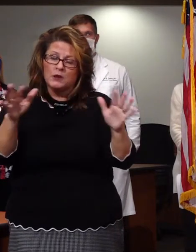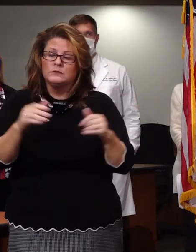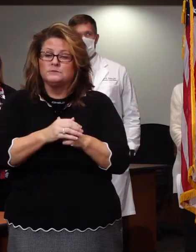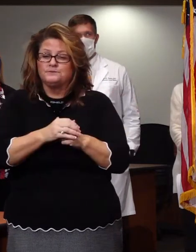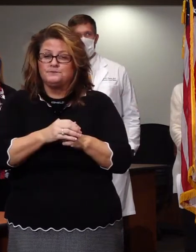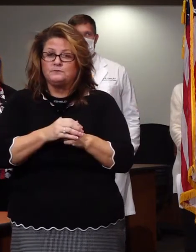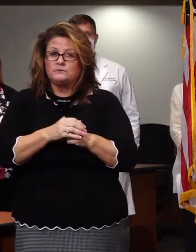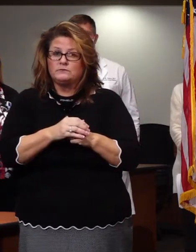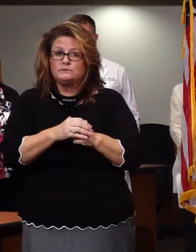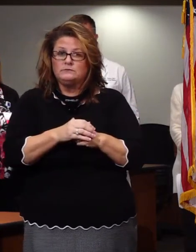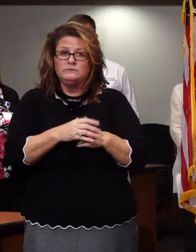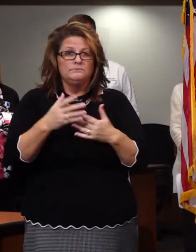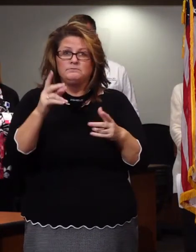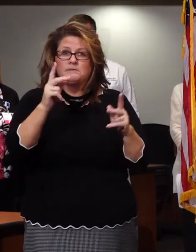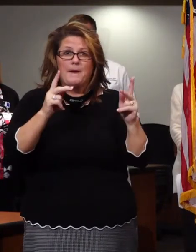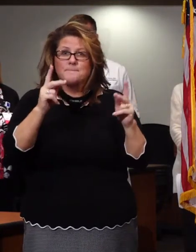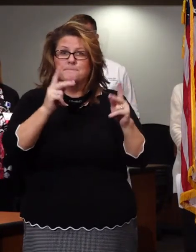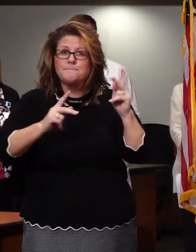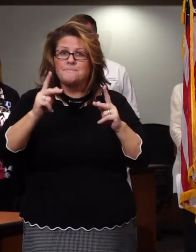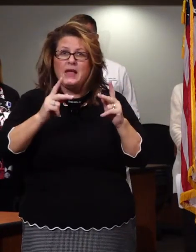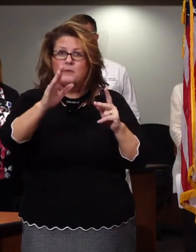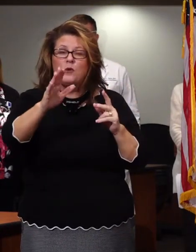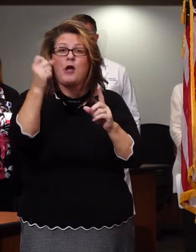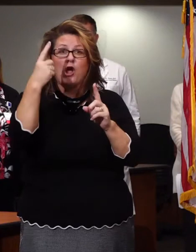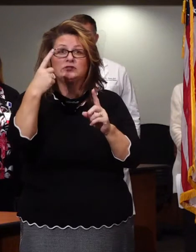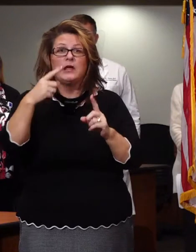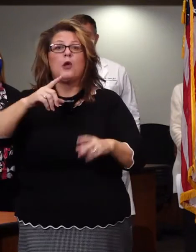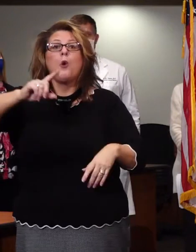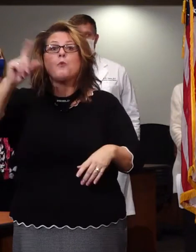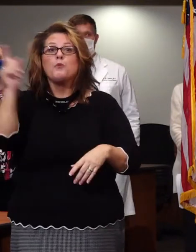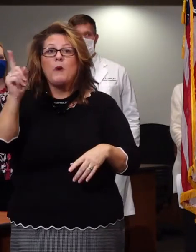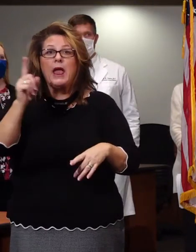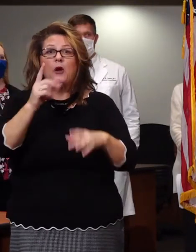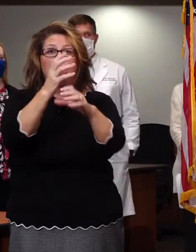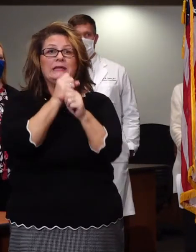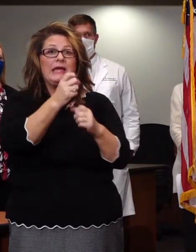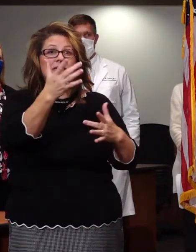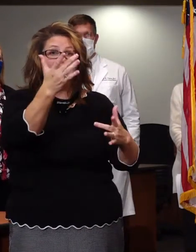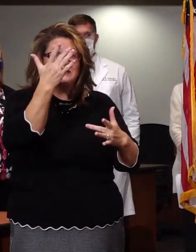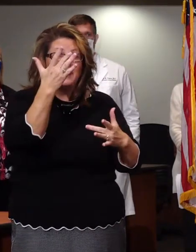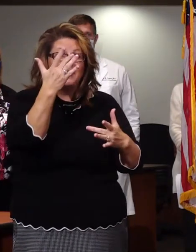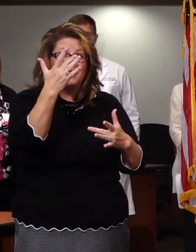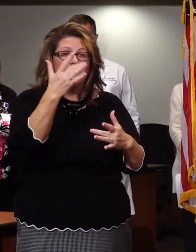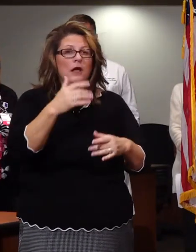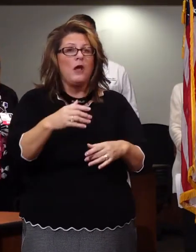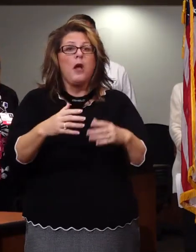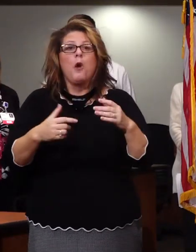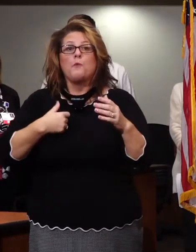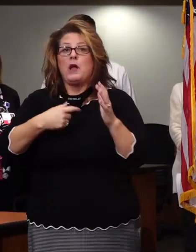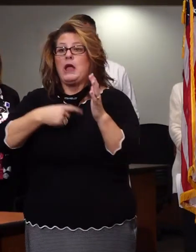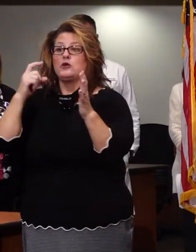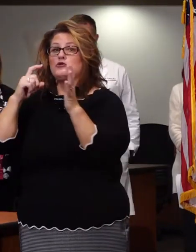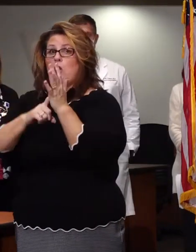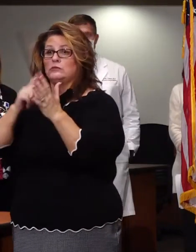that we've seen, people are not getting the virus in school, they're getting it at home or getting it somewhere else. That's where they have to be careful. If